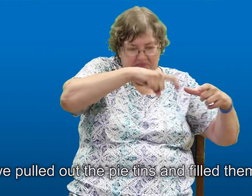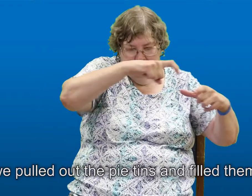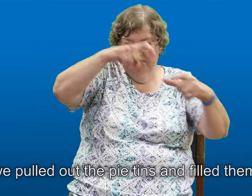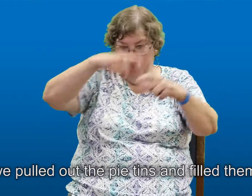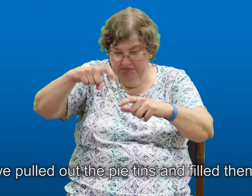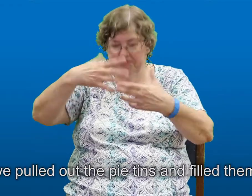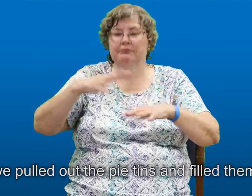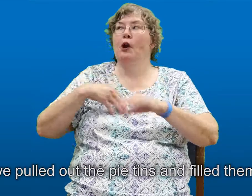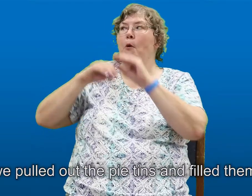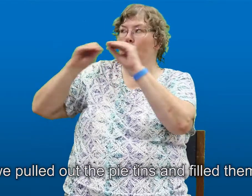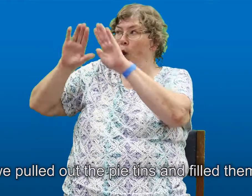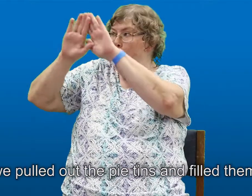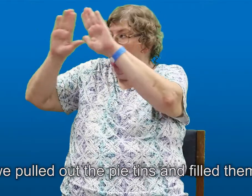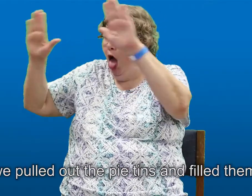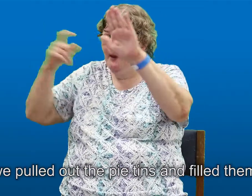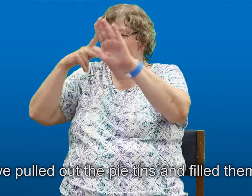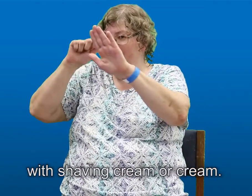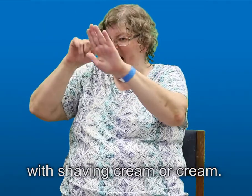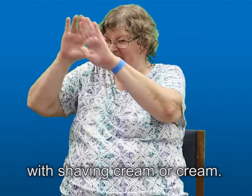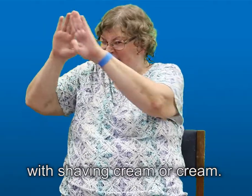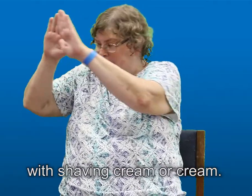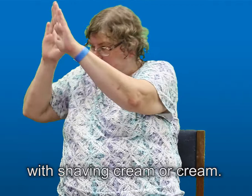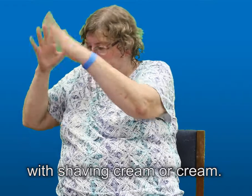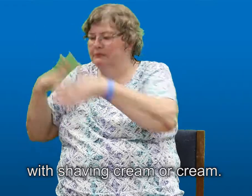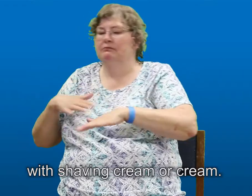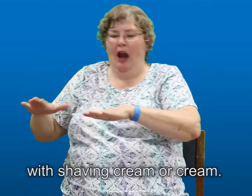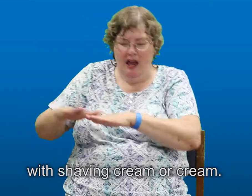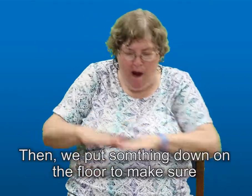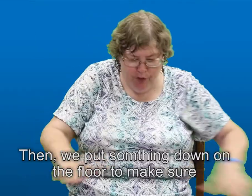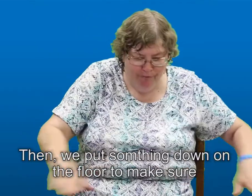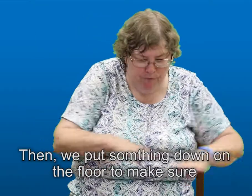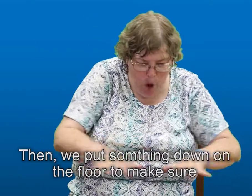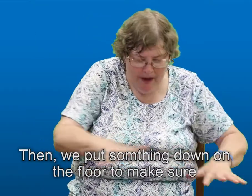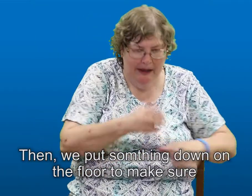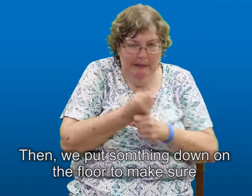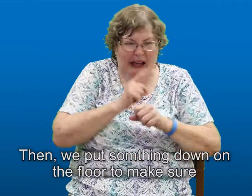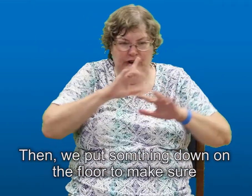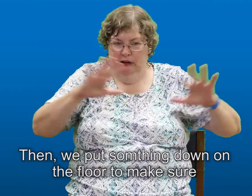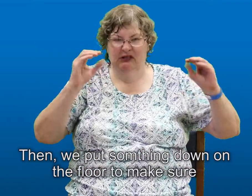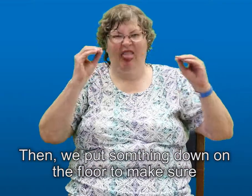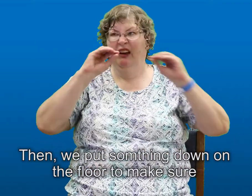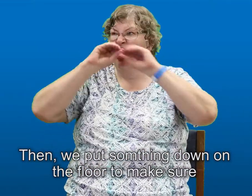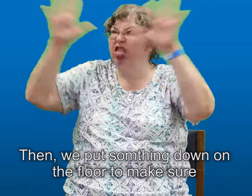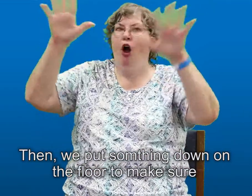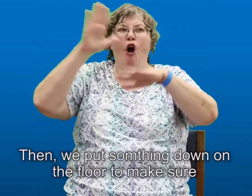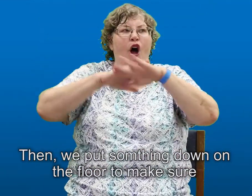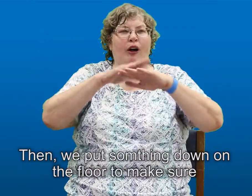pie tins and filled them with shaving cream or cream. We put something down on